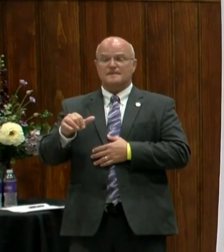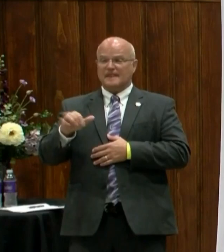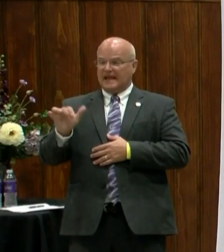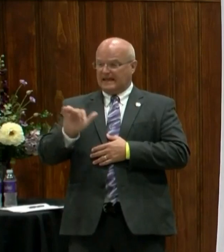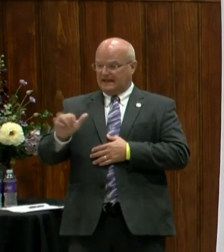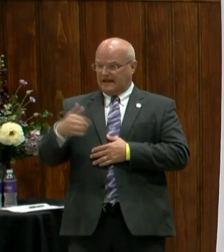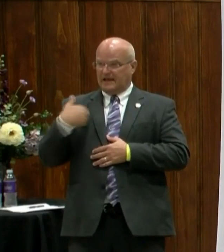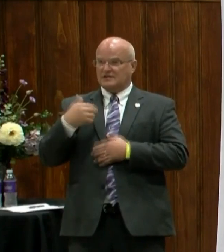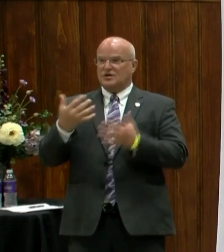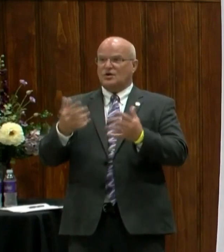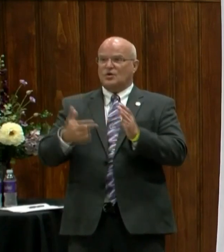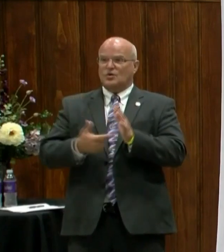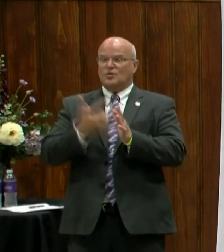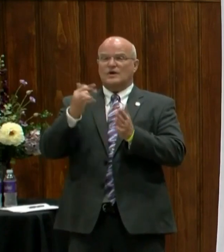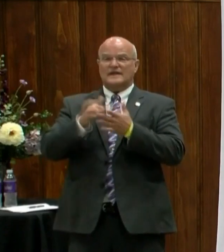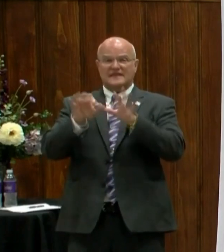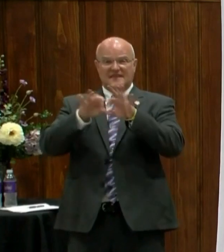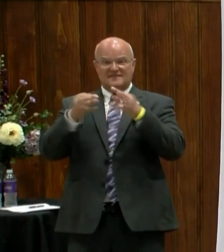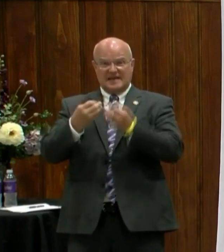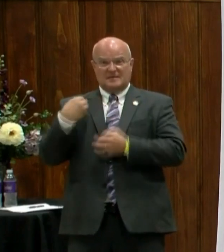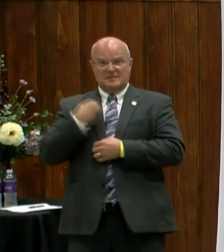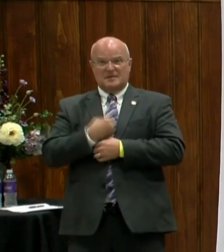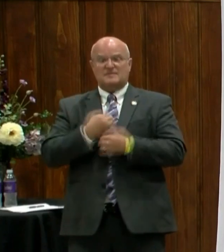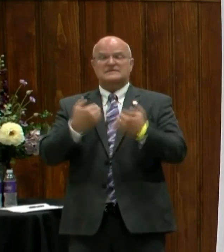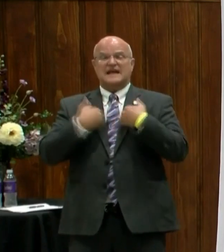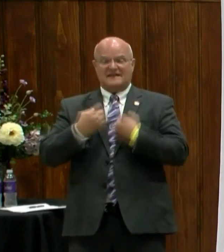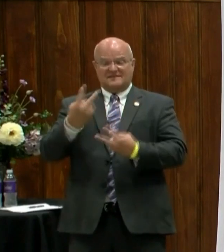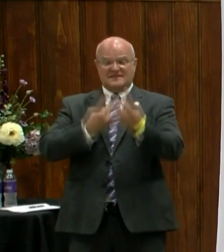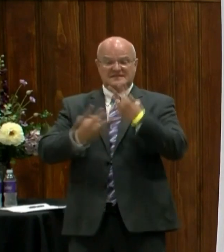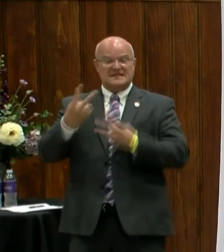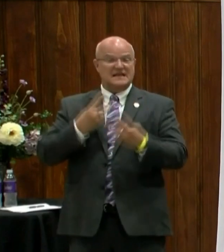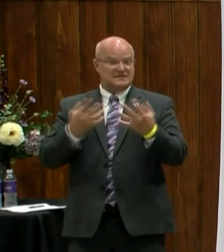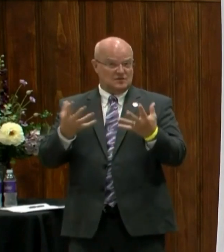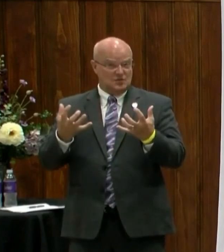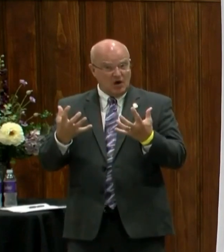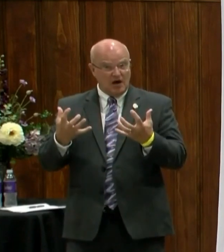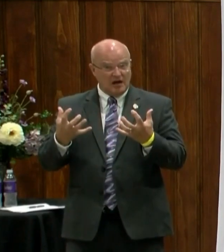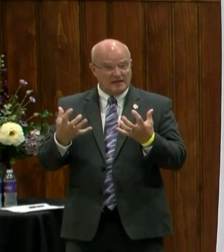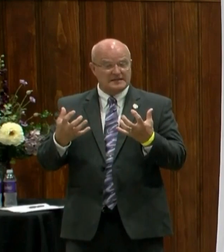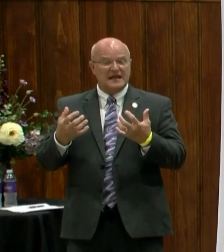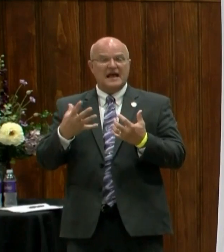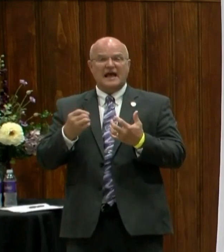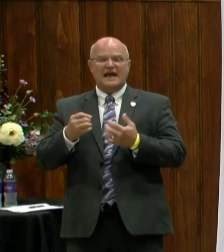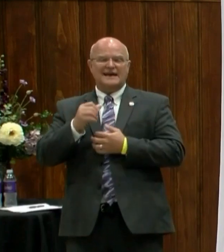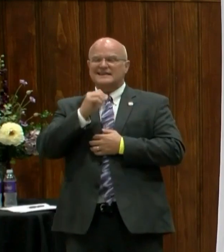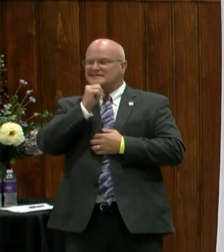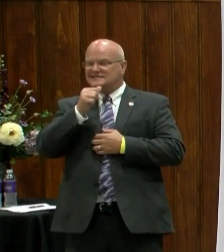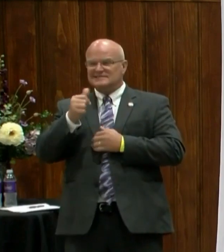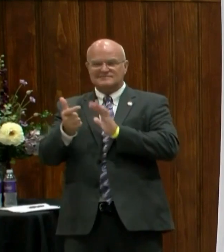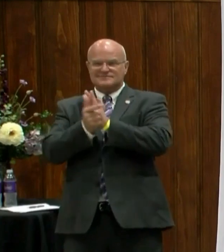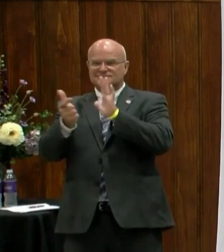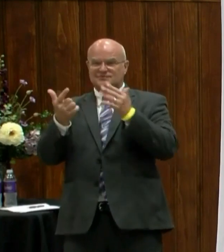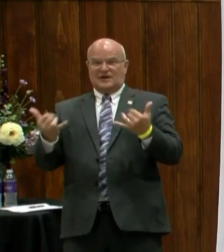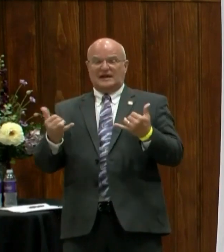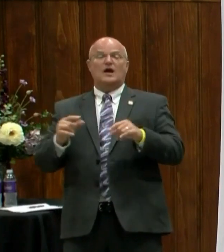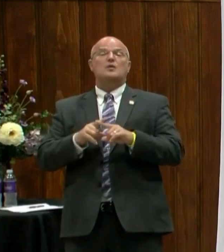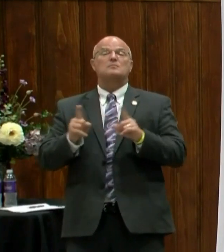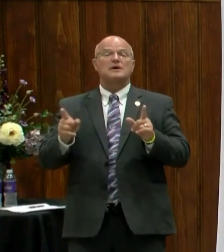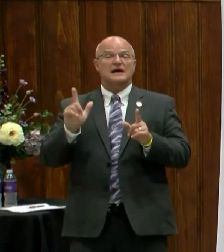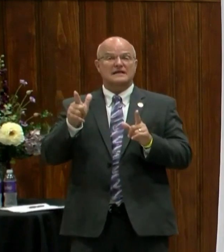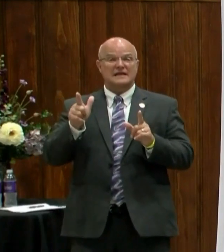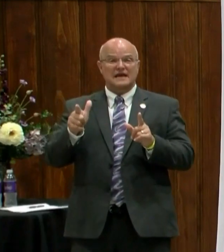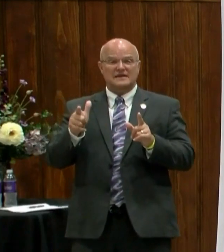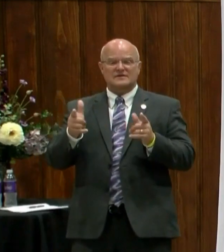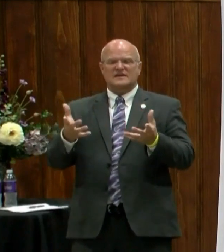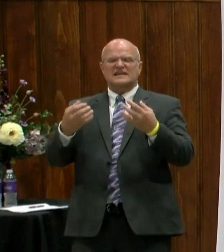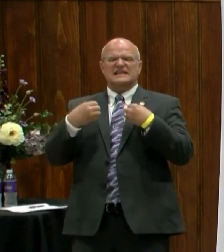like everybody else, wants the family members to be able to have visitation there, and that's not allowed right now, but we want to be able to get